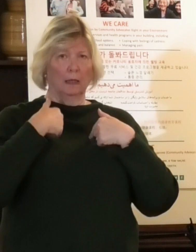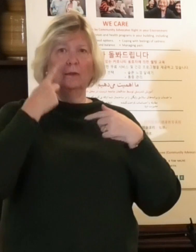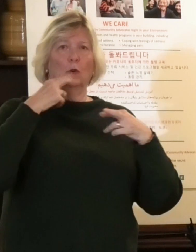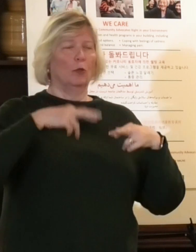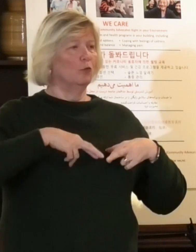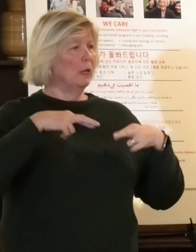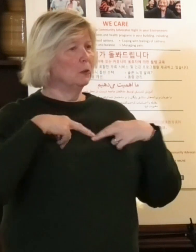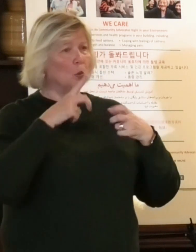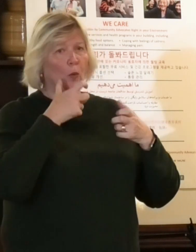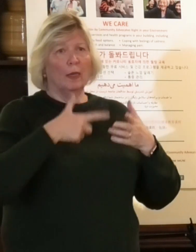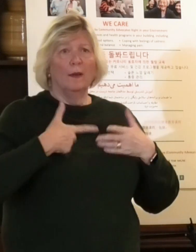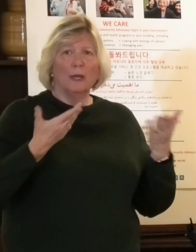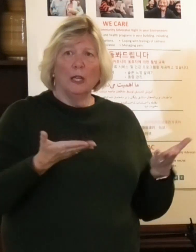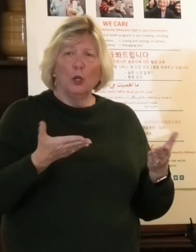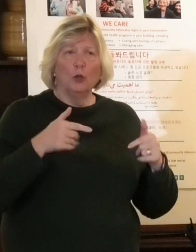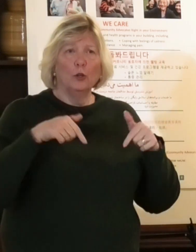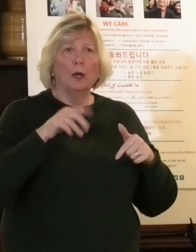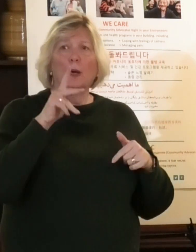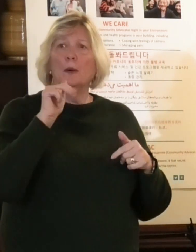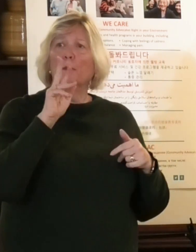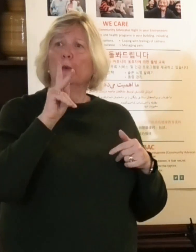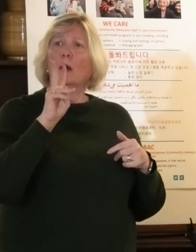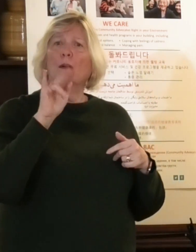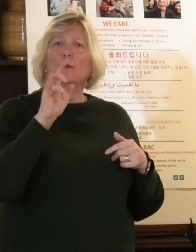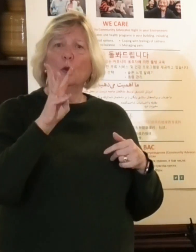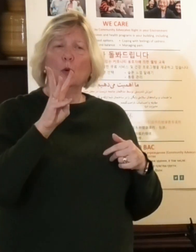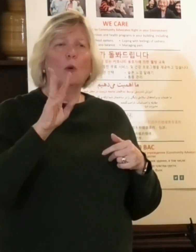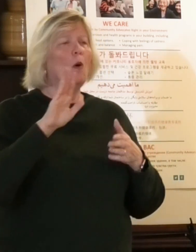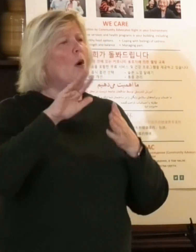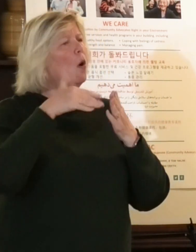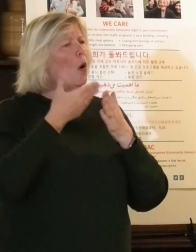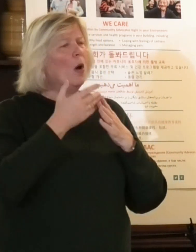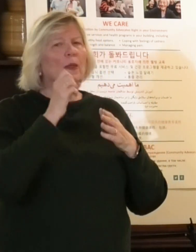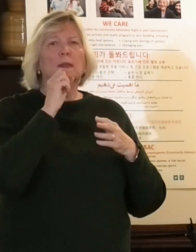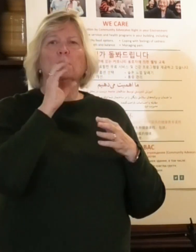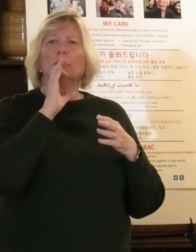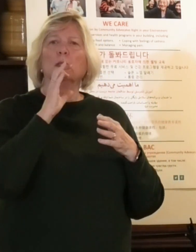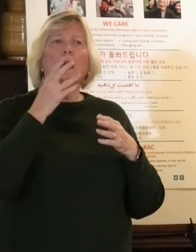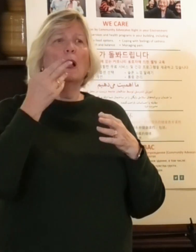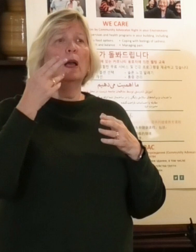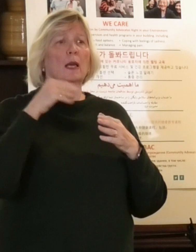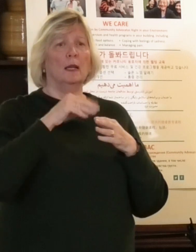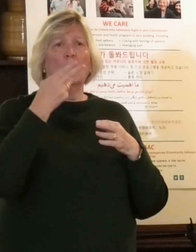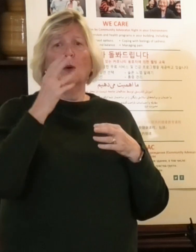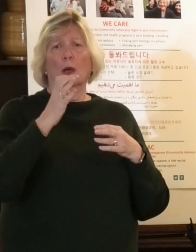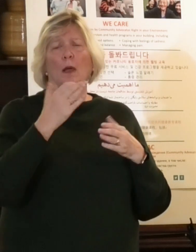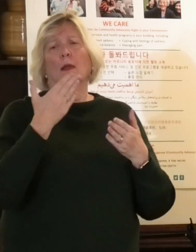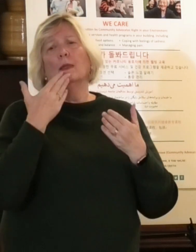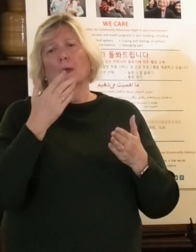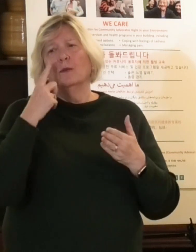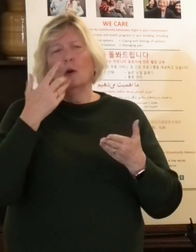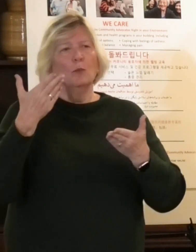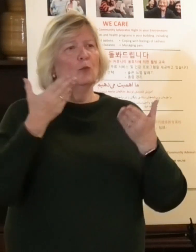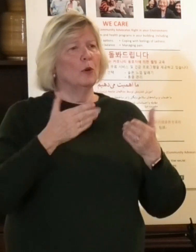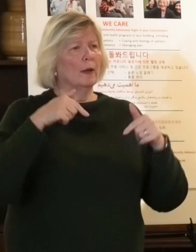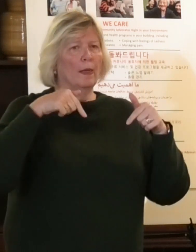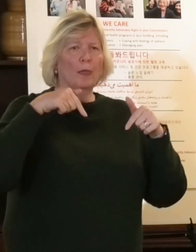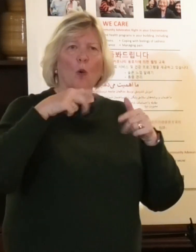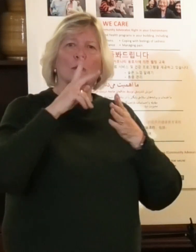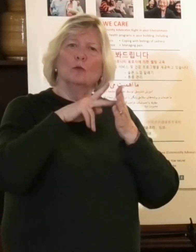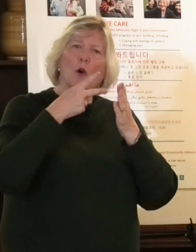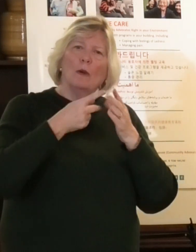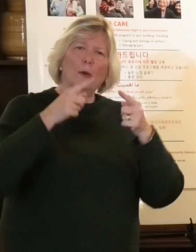residents here at Parkview, all of the senior citizens of Howard County, Thank you for bringing these programs to